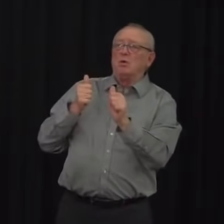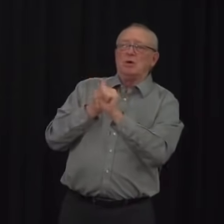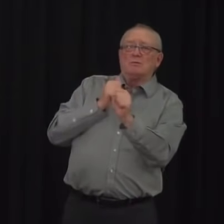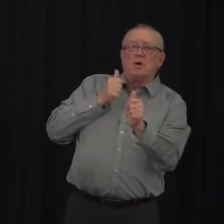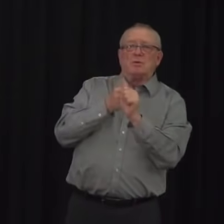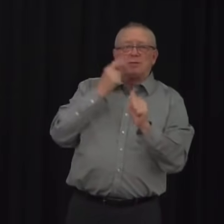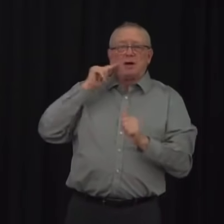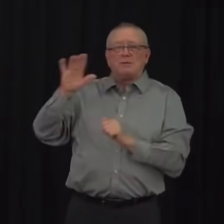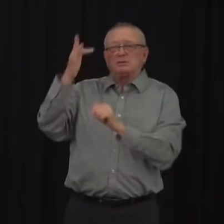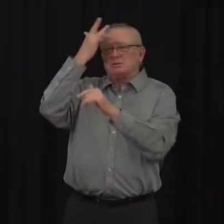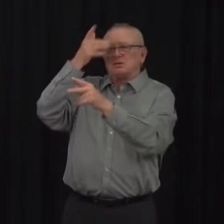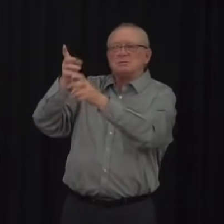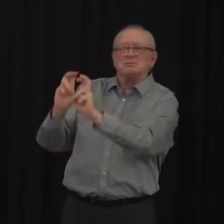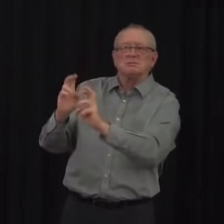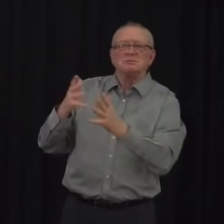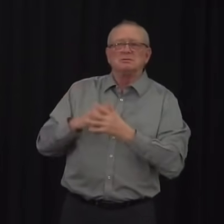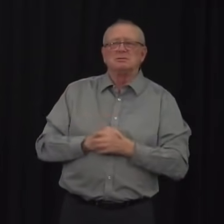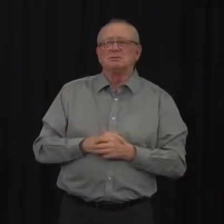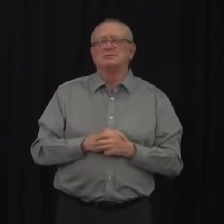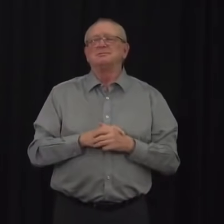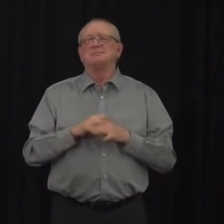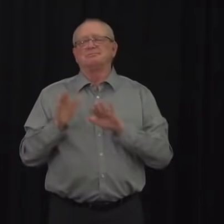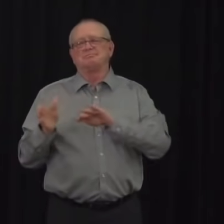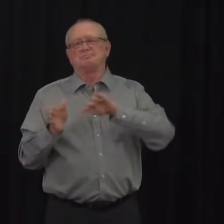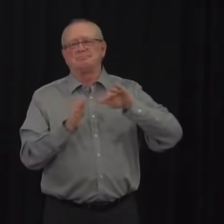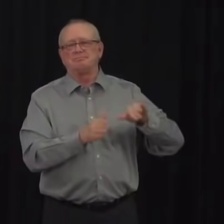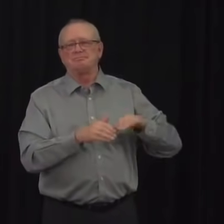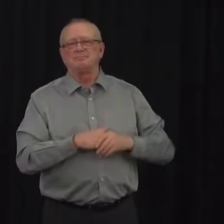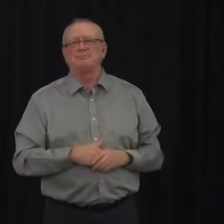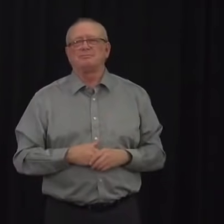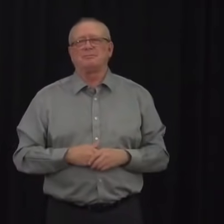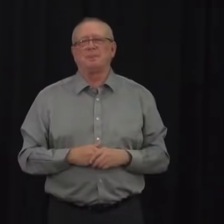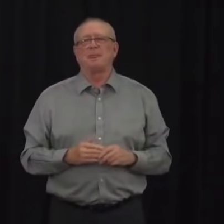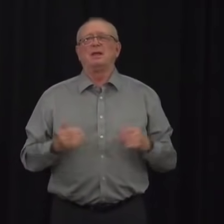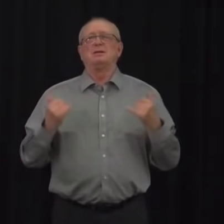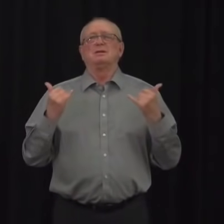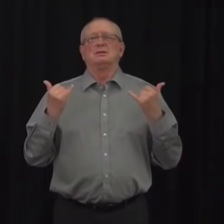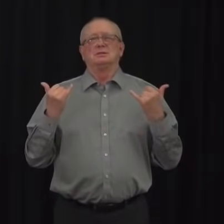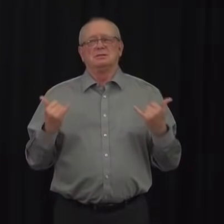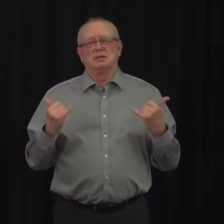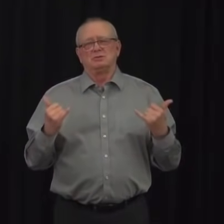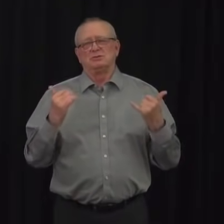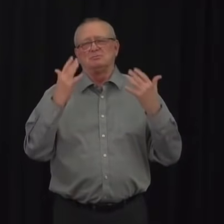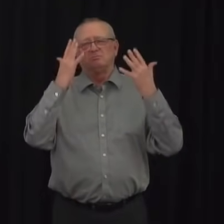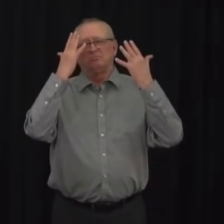Our current situation is grim. Over the past 24 hours, we have identified